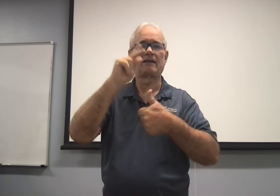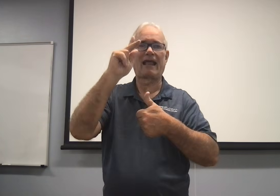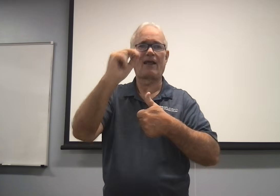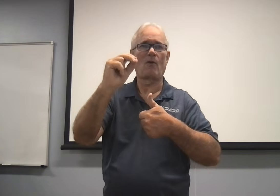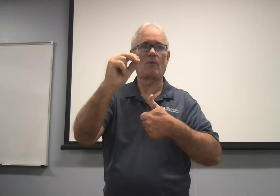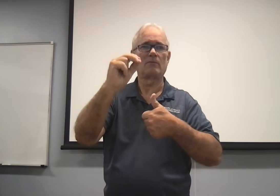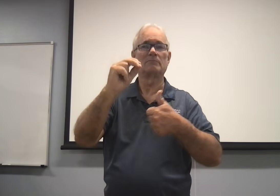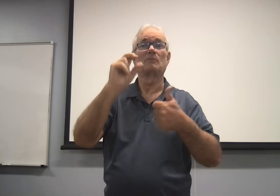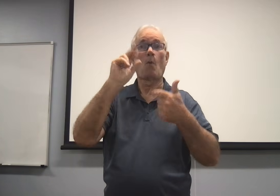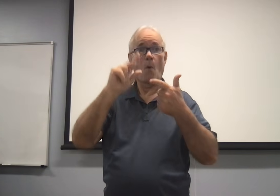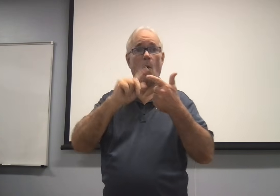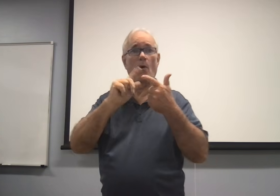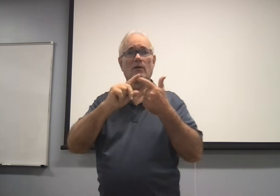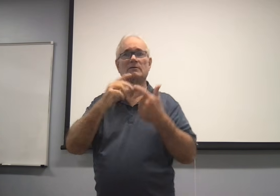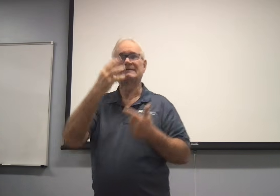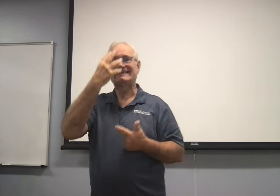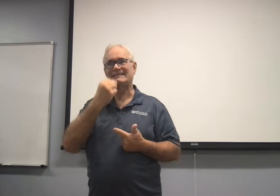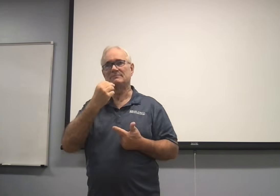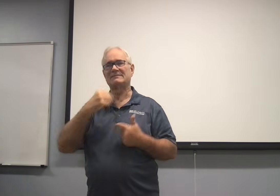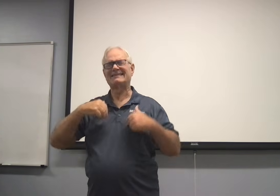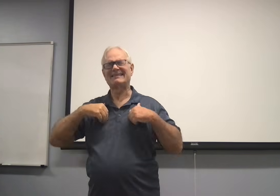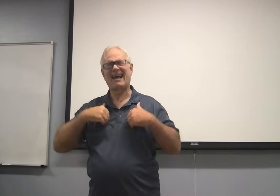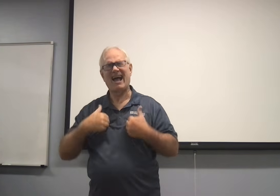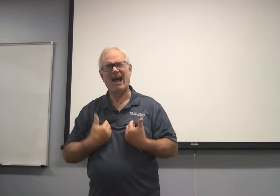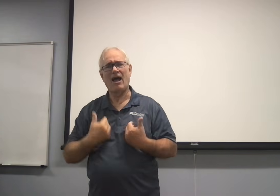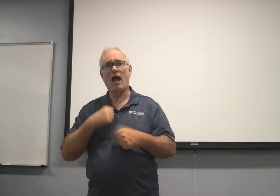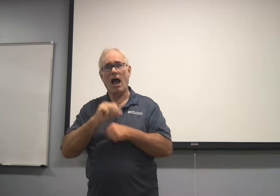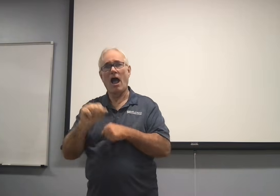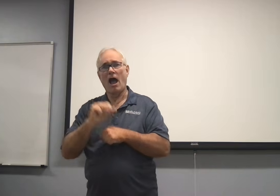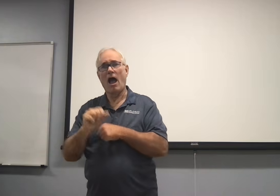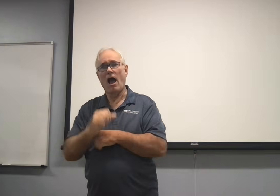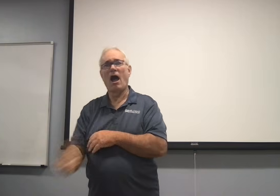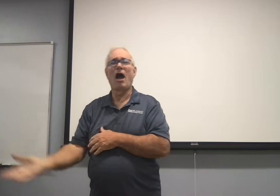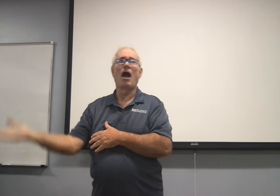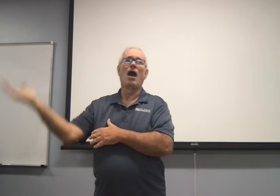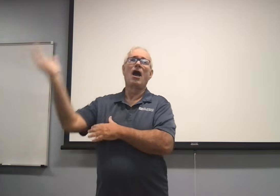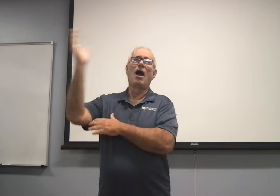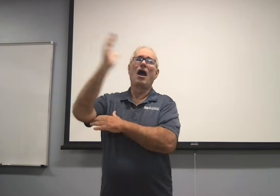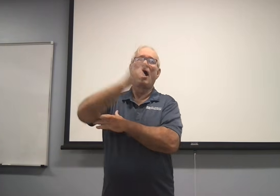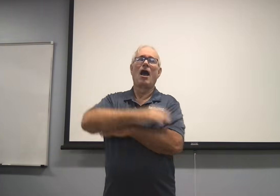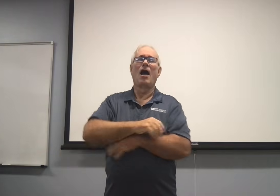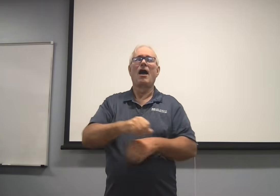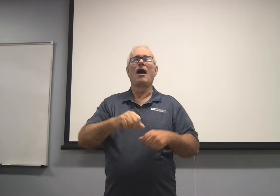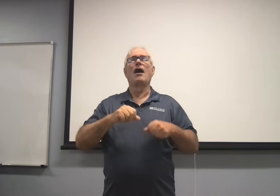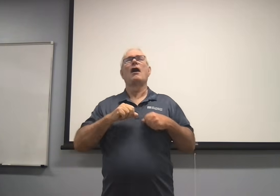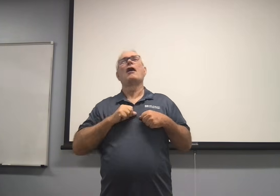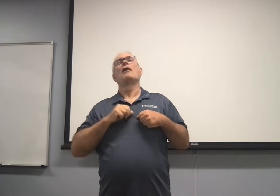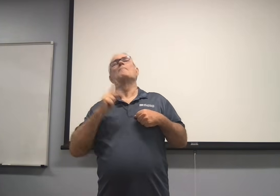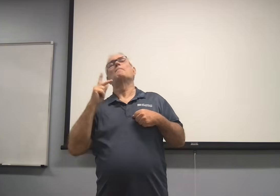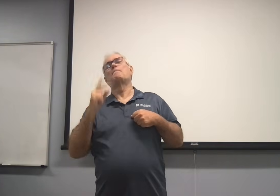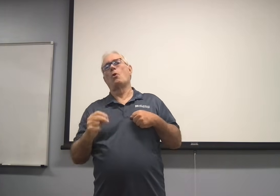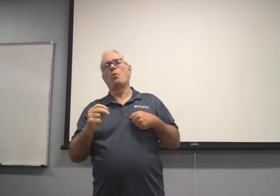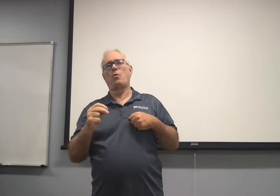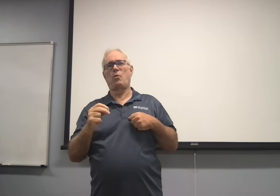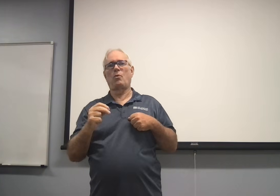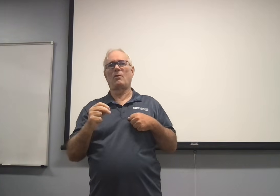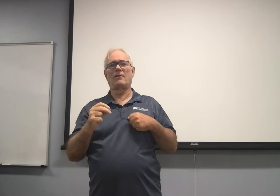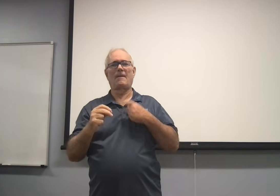That is one way to sign it. You can sign K-O or sleep tired. Oh, I've worked all day today. I'm so tired. I'm ready to